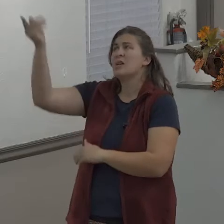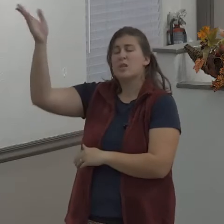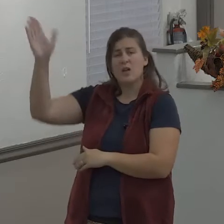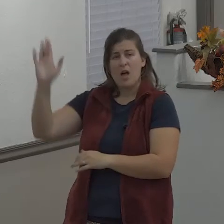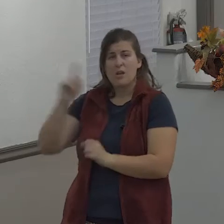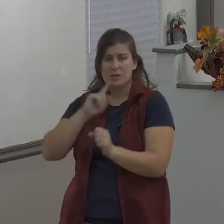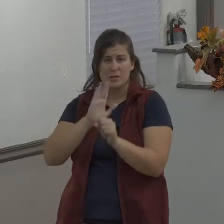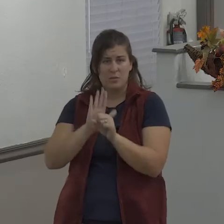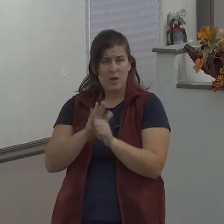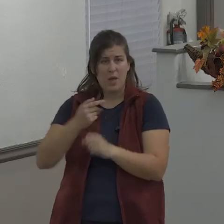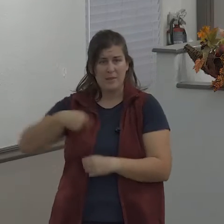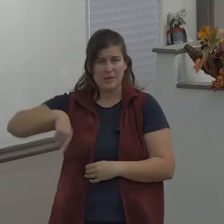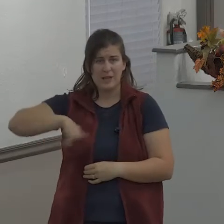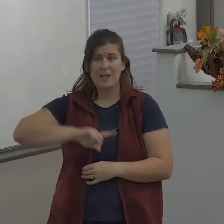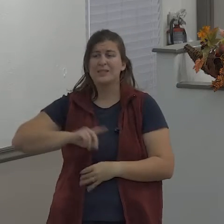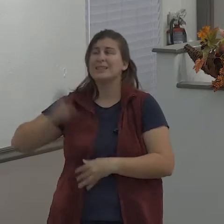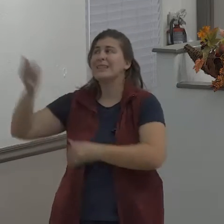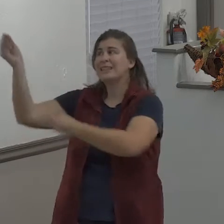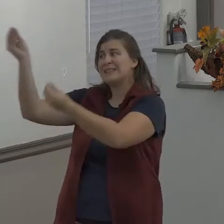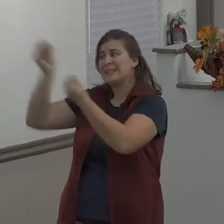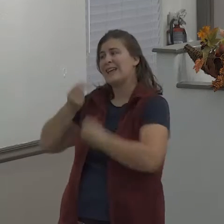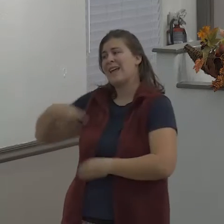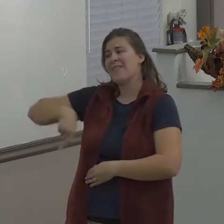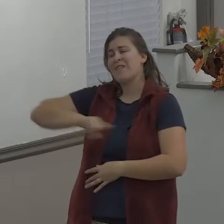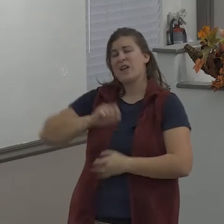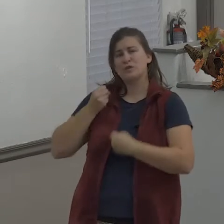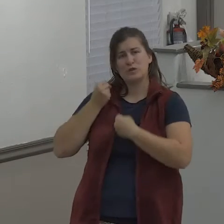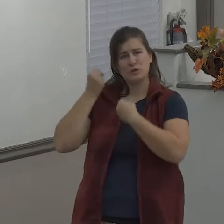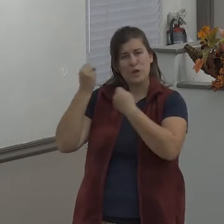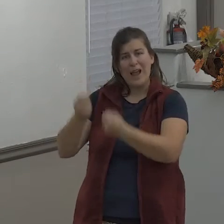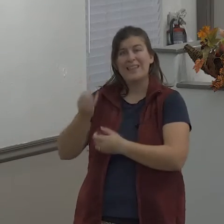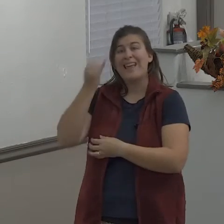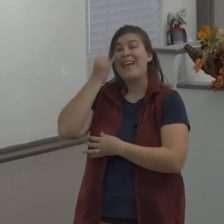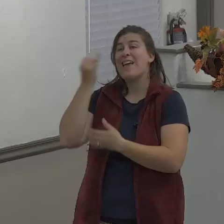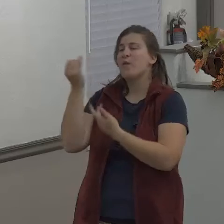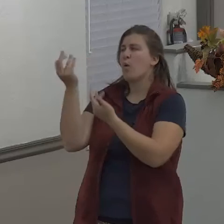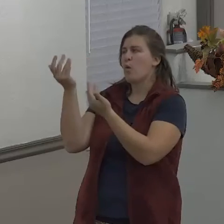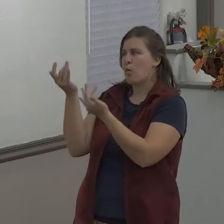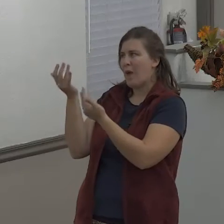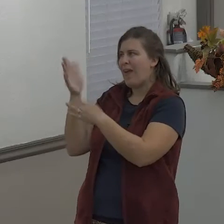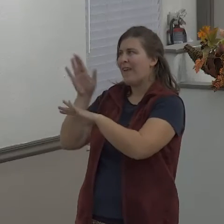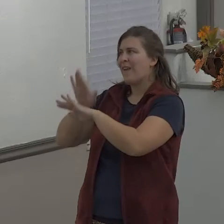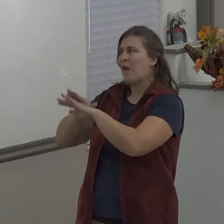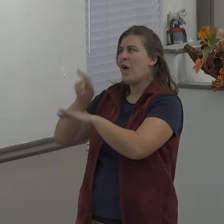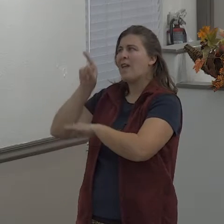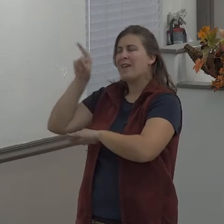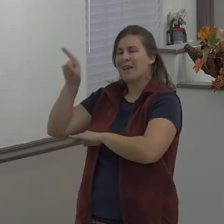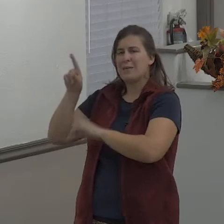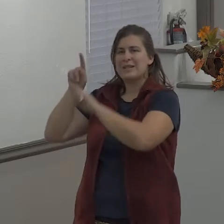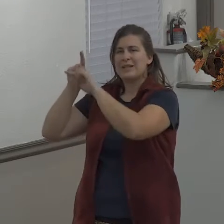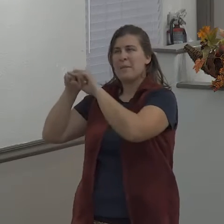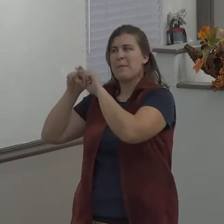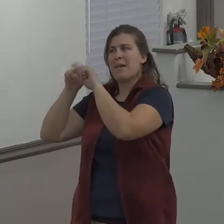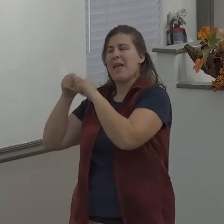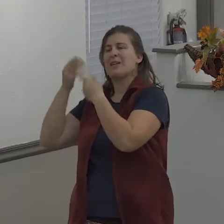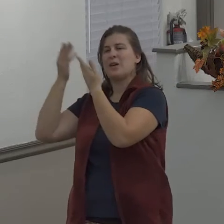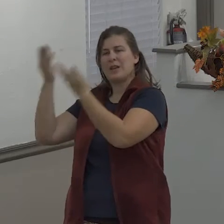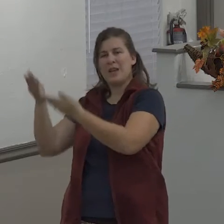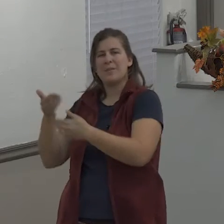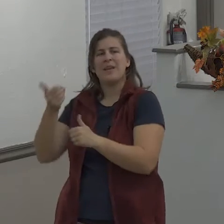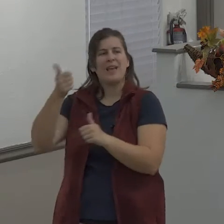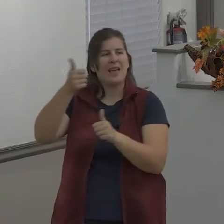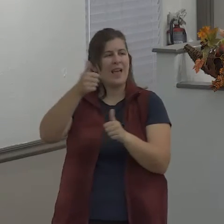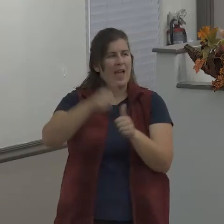God has promised us that He will strengthen us if we'll wait on Him. You know, I'm reminded,